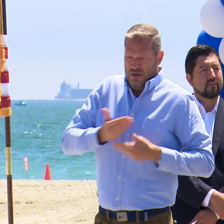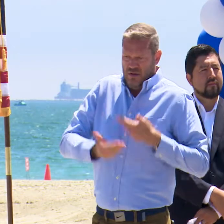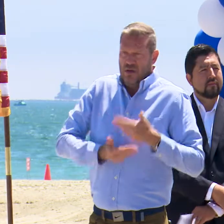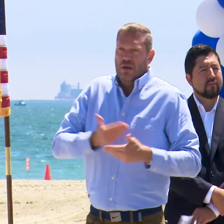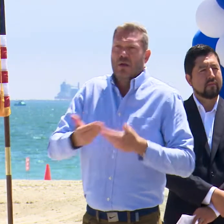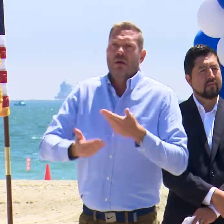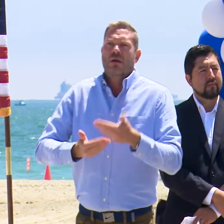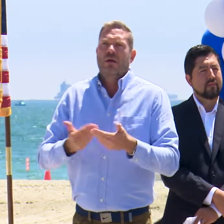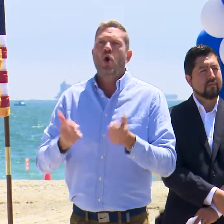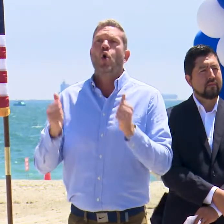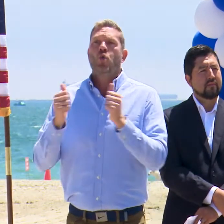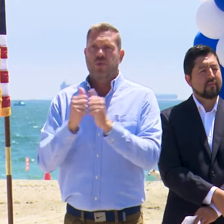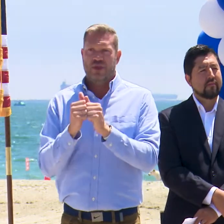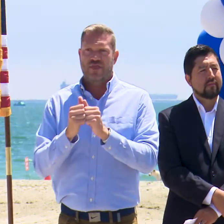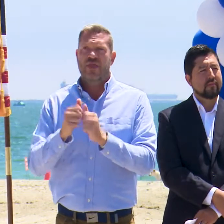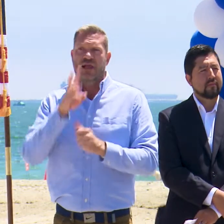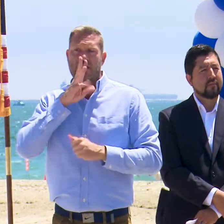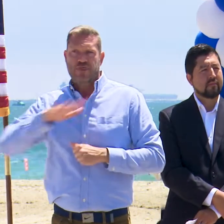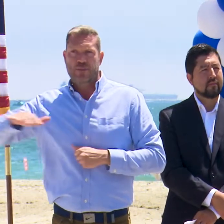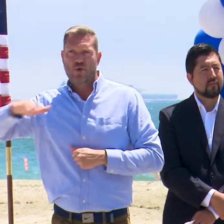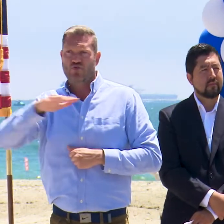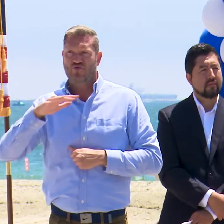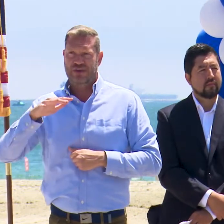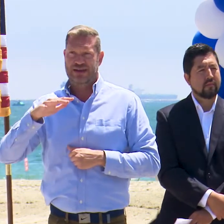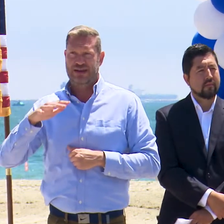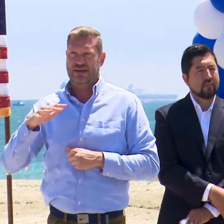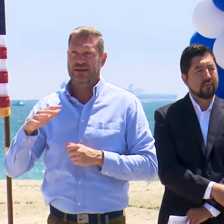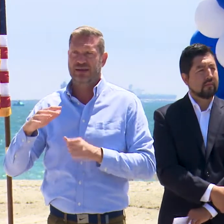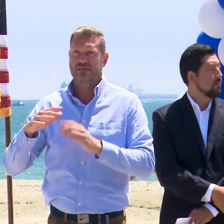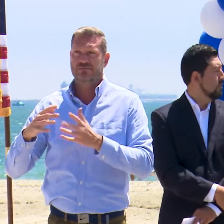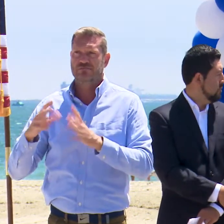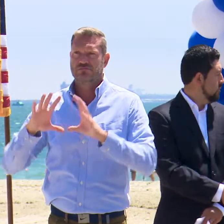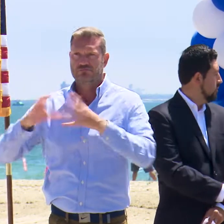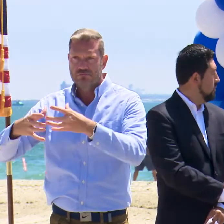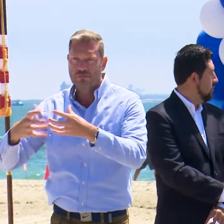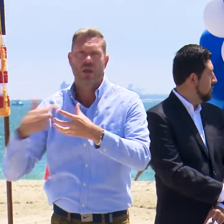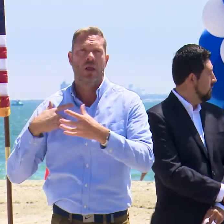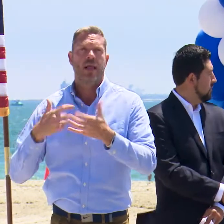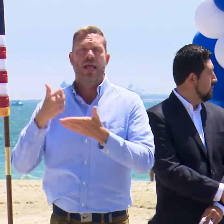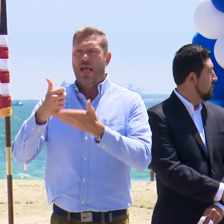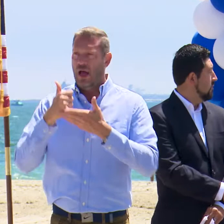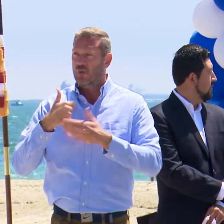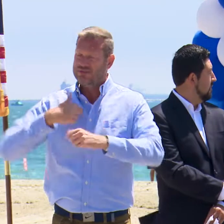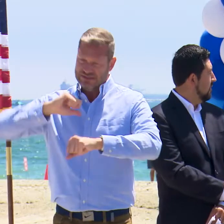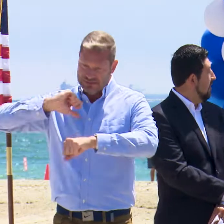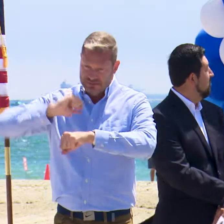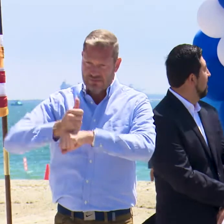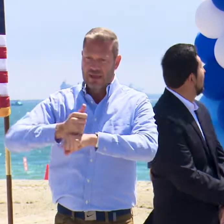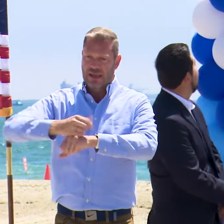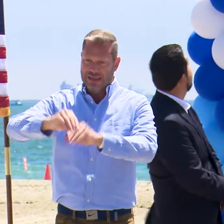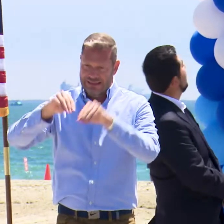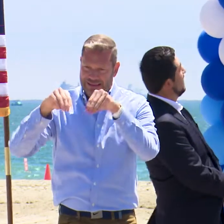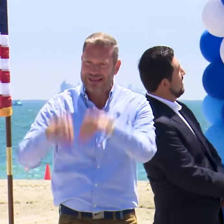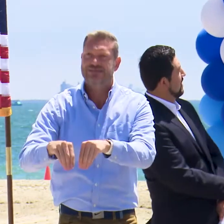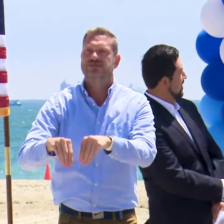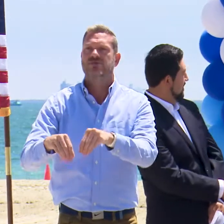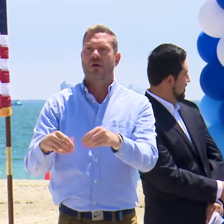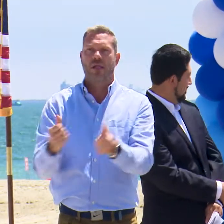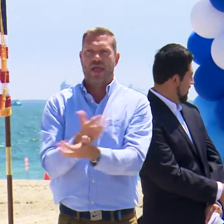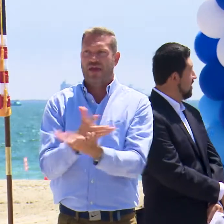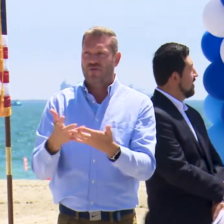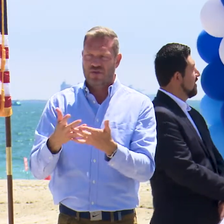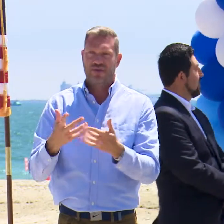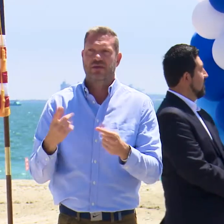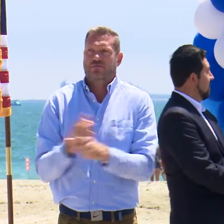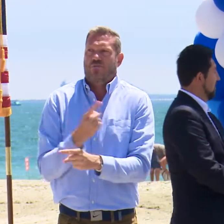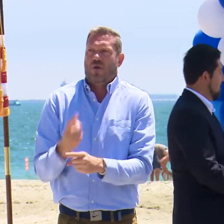from our marine maintenance group, were able to get these items installed on time and effectively for everyday